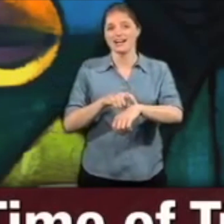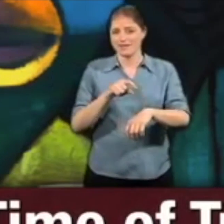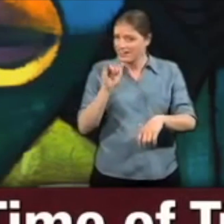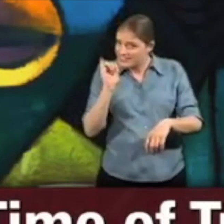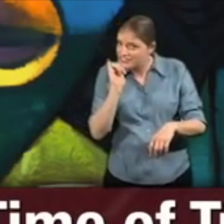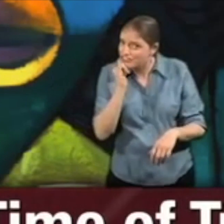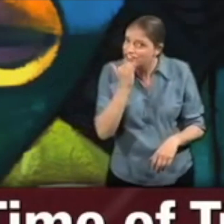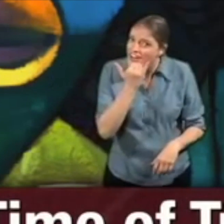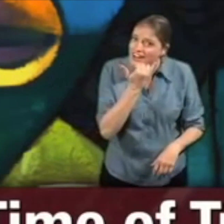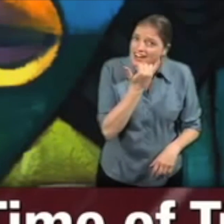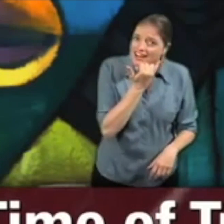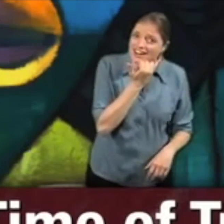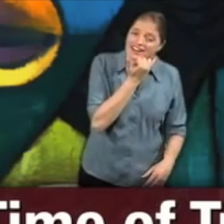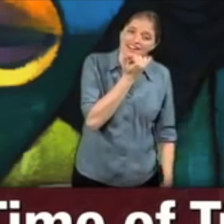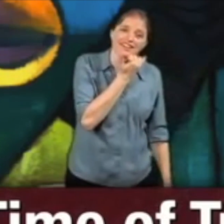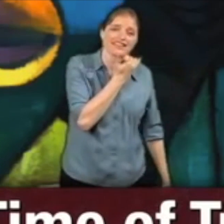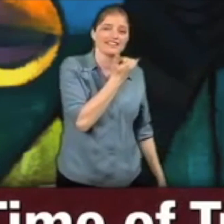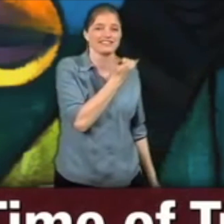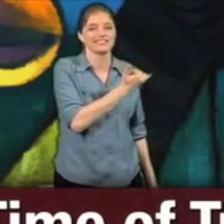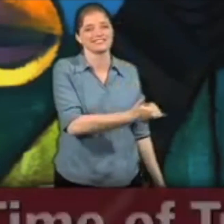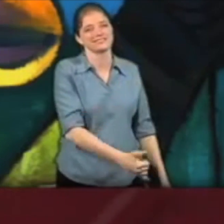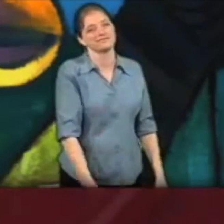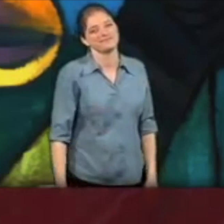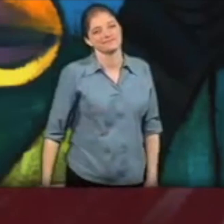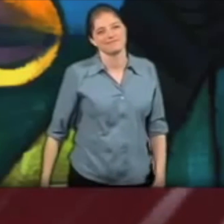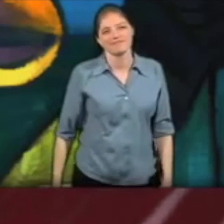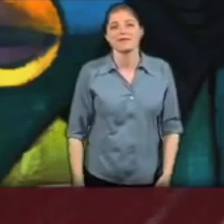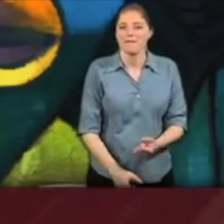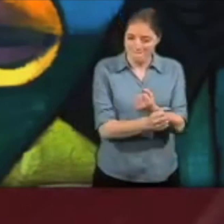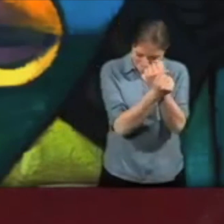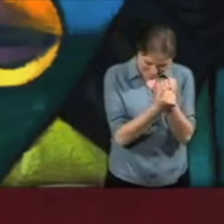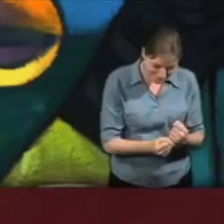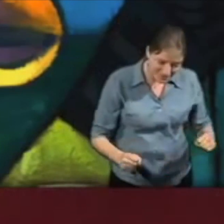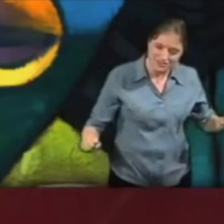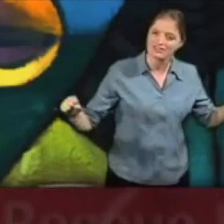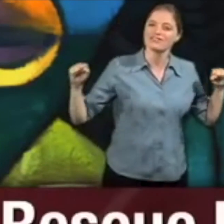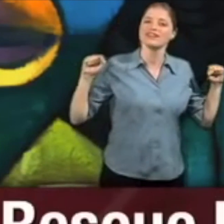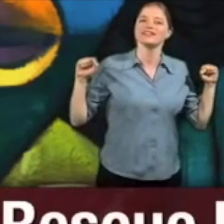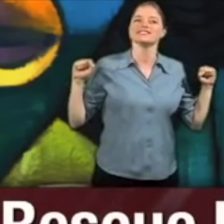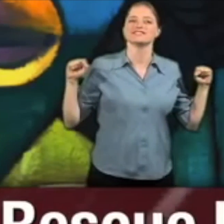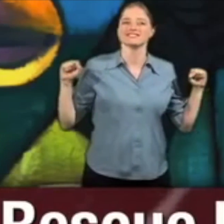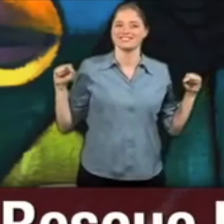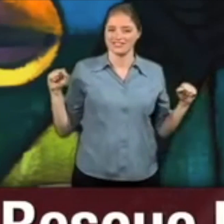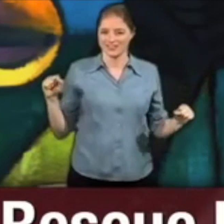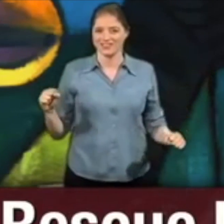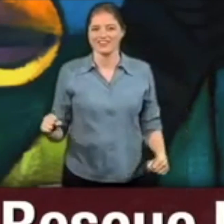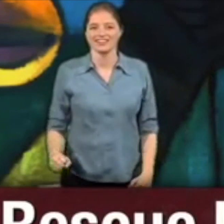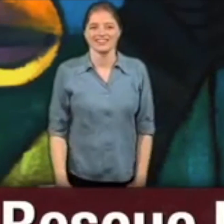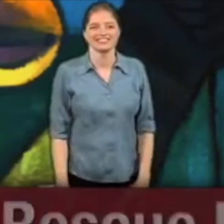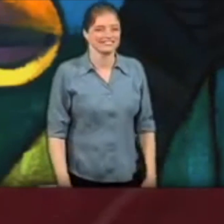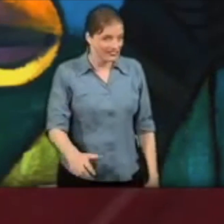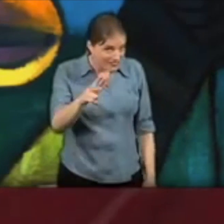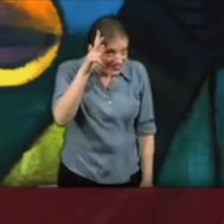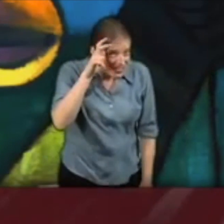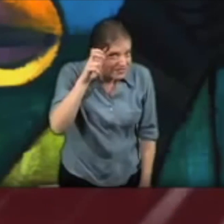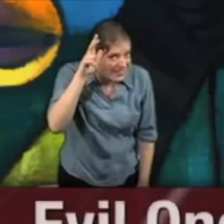of trial, but rescue us from the